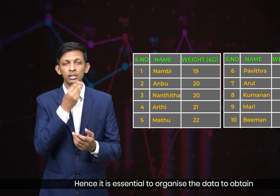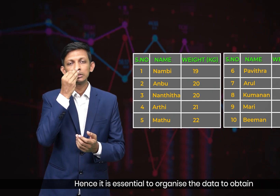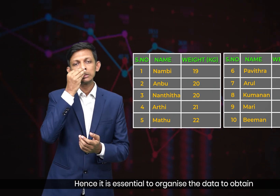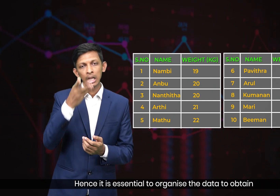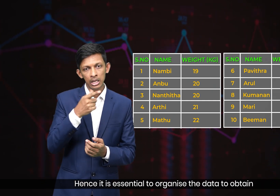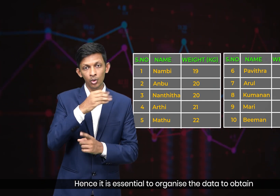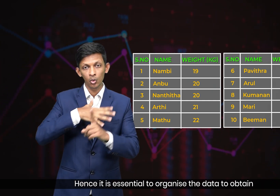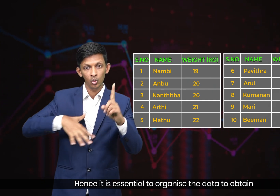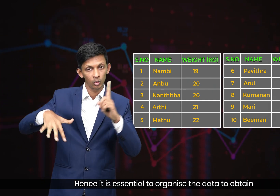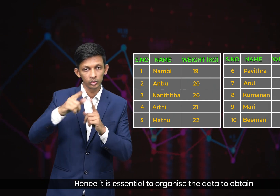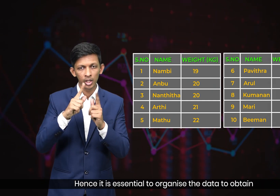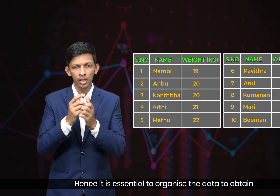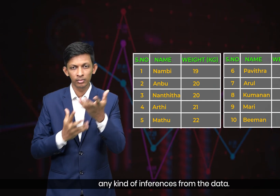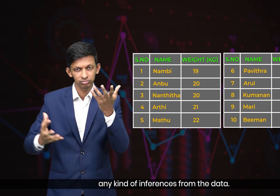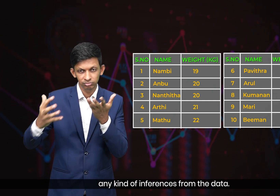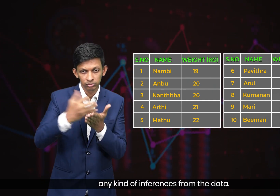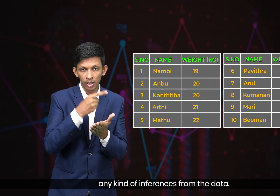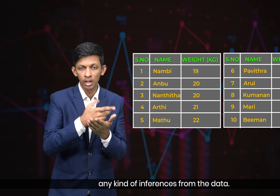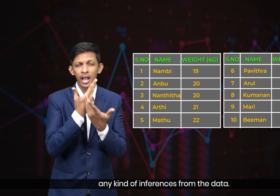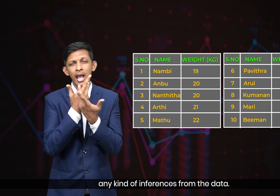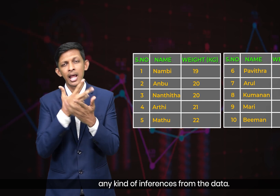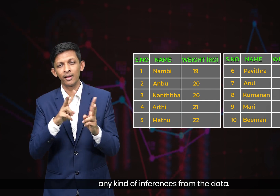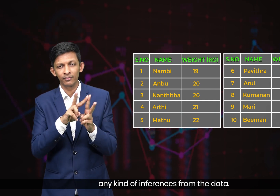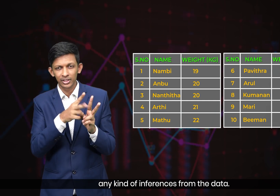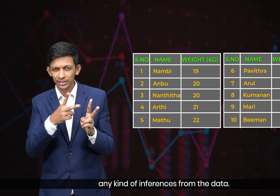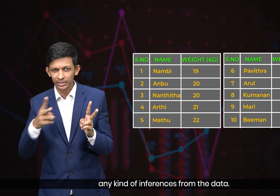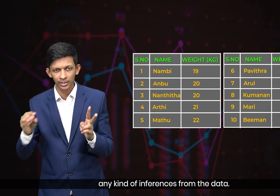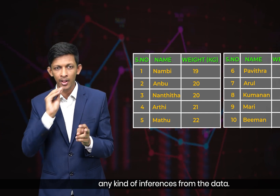to organize the data to obtain any kind of inferences from the data.